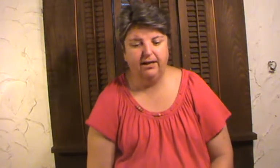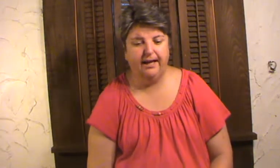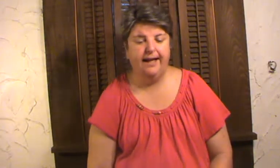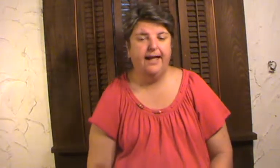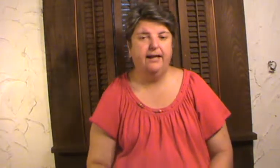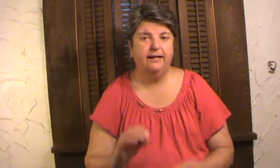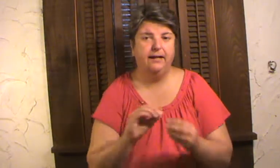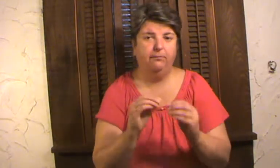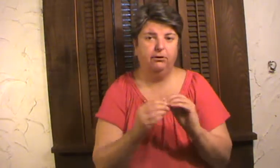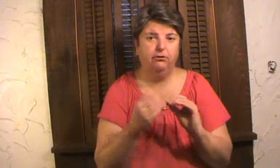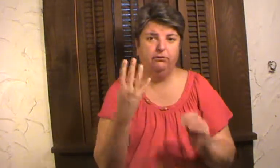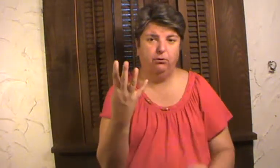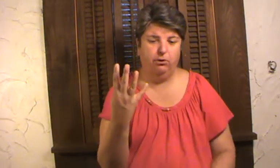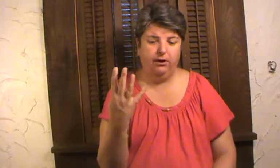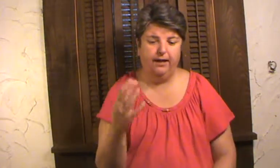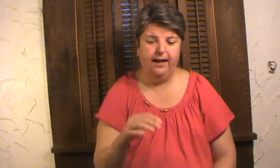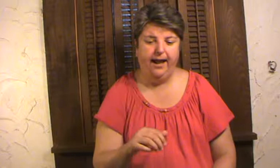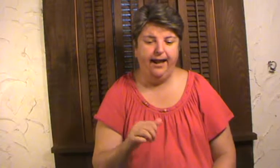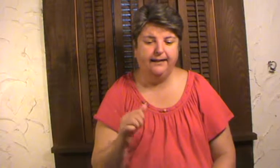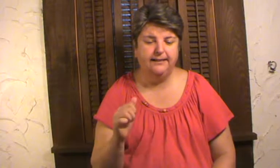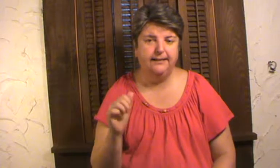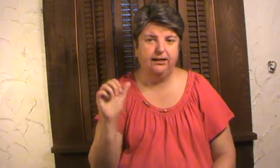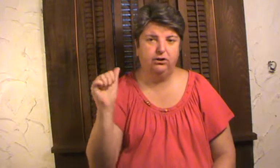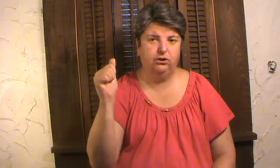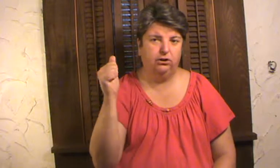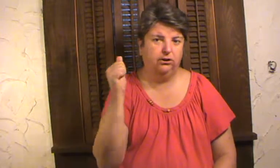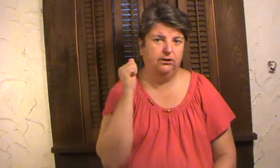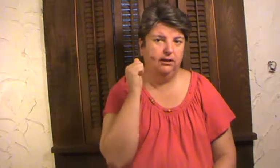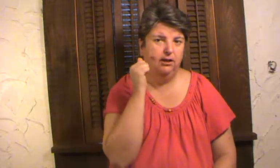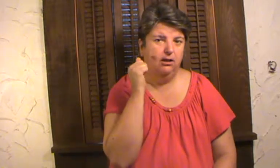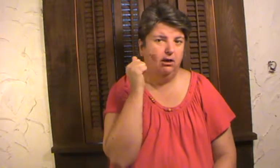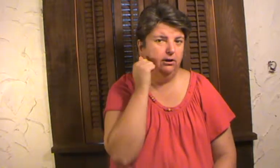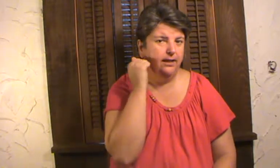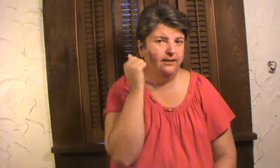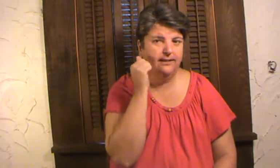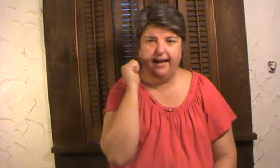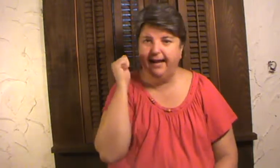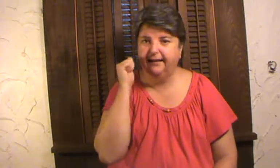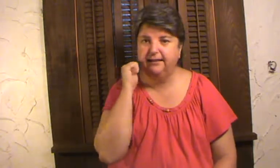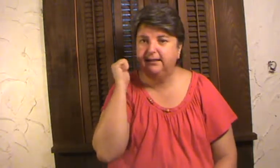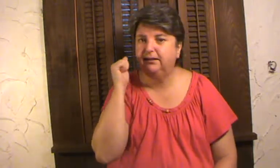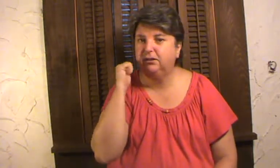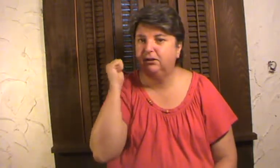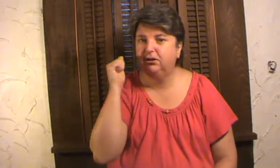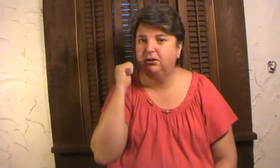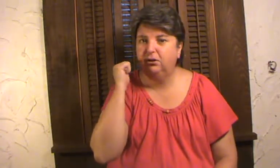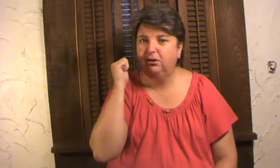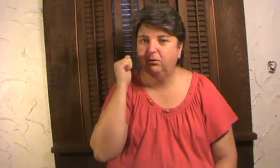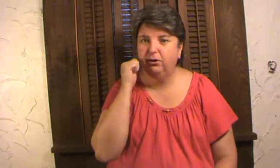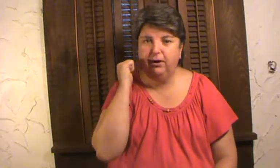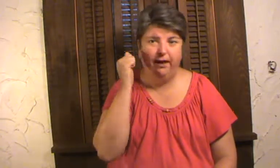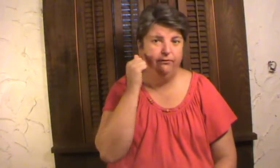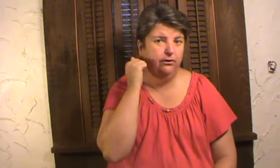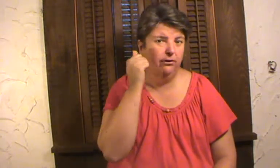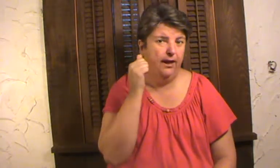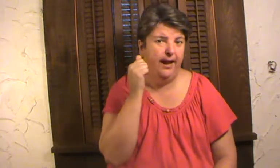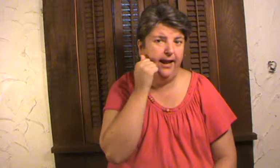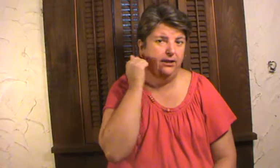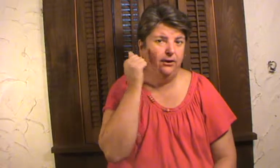Okay, number 4, aunt and girl. Okay, this is aunt, where you have your A, you kind